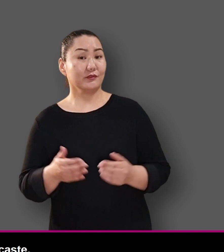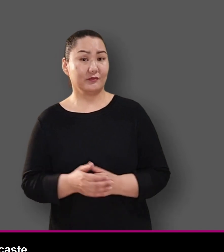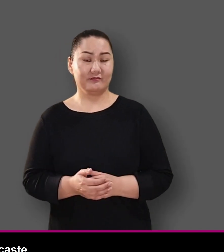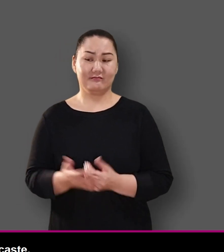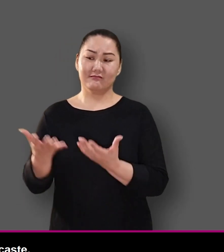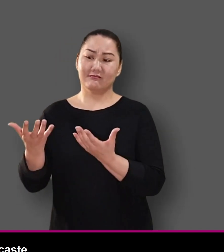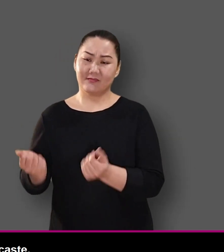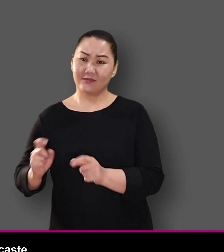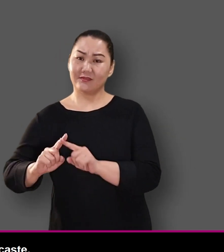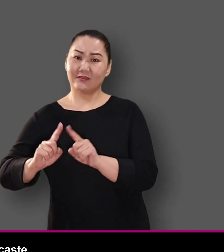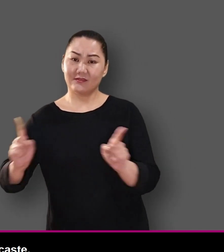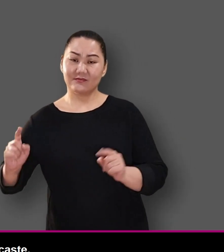caste,